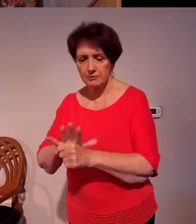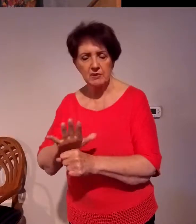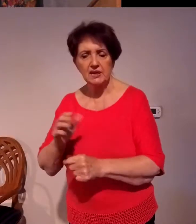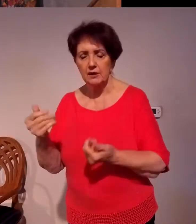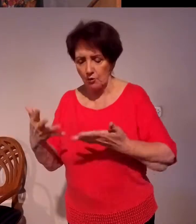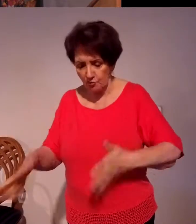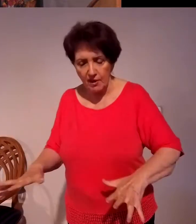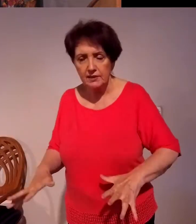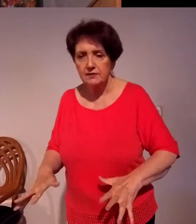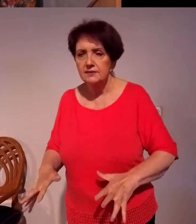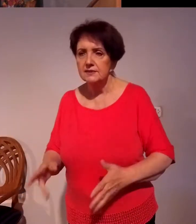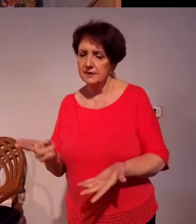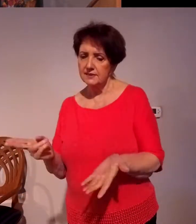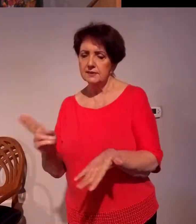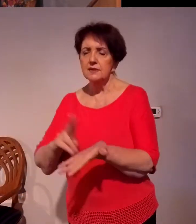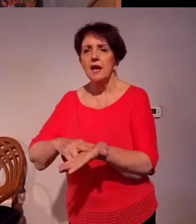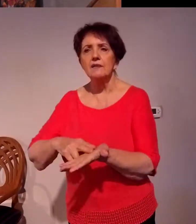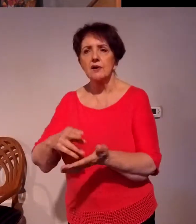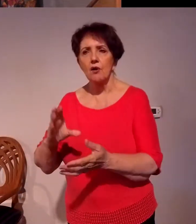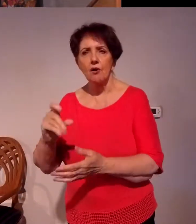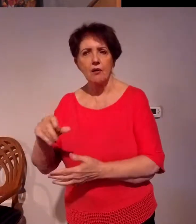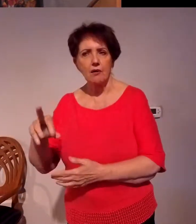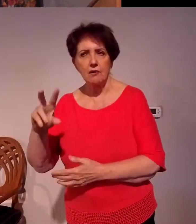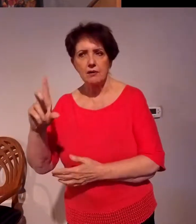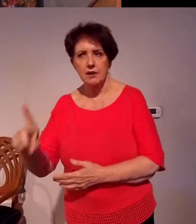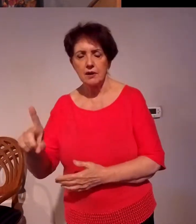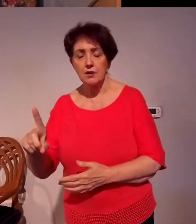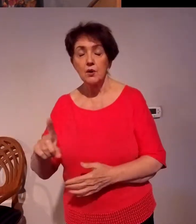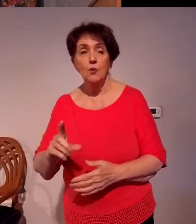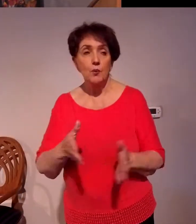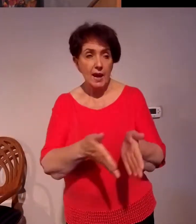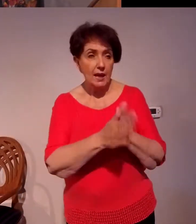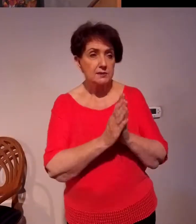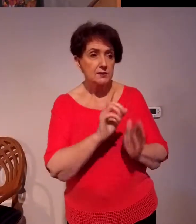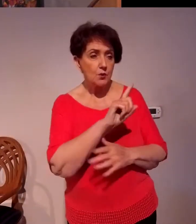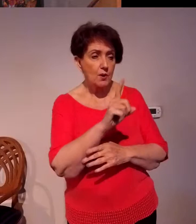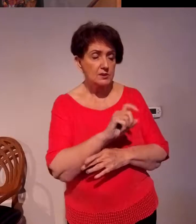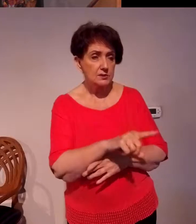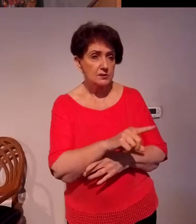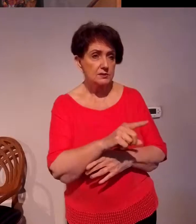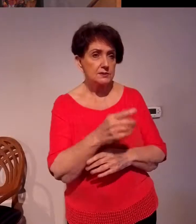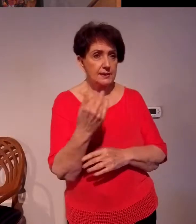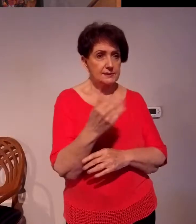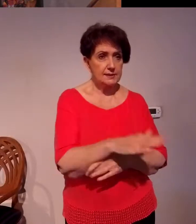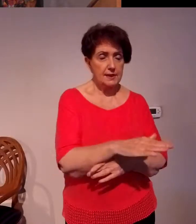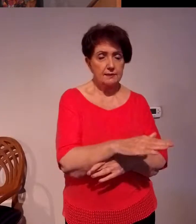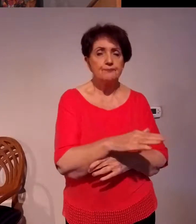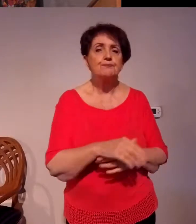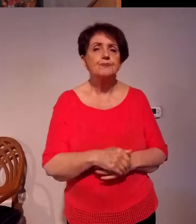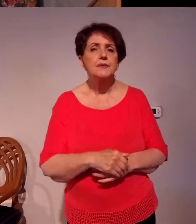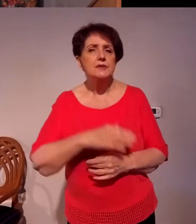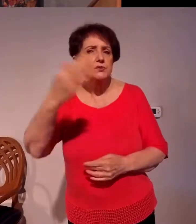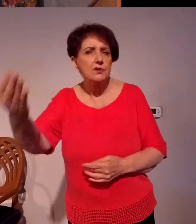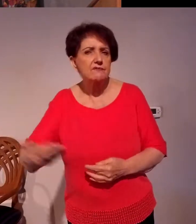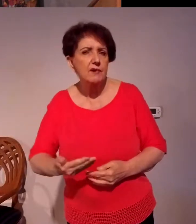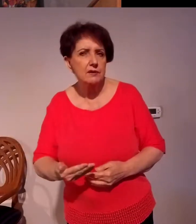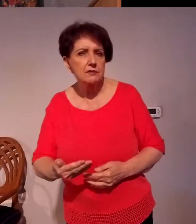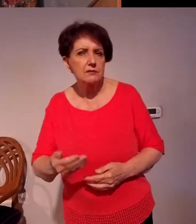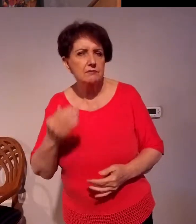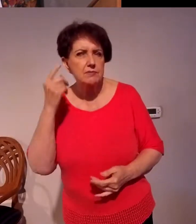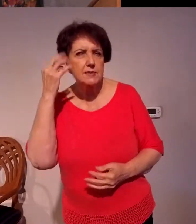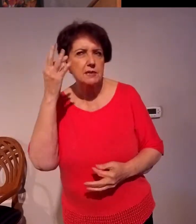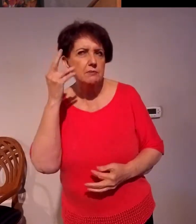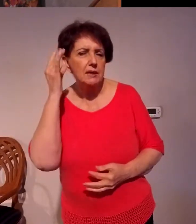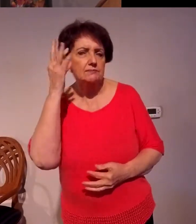because this is the question that we asked last night. And I'm going to invite you to think about it as